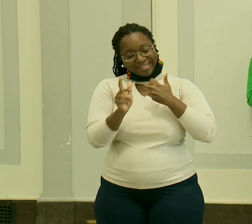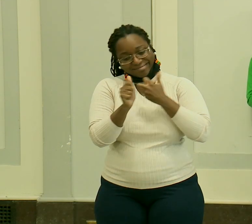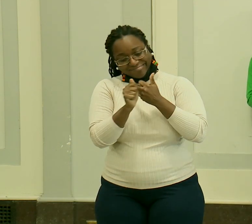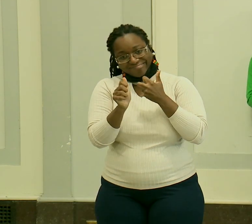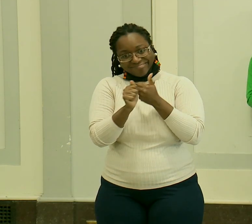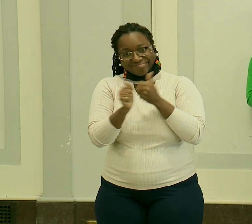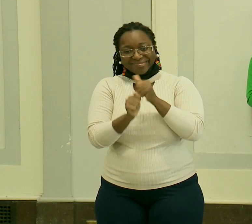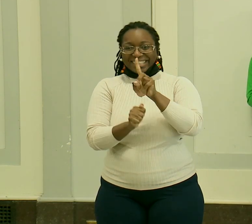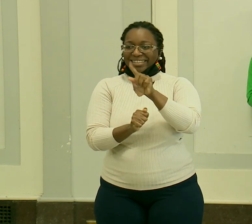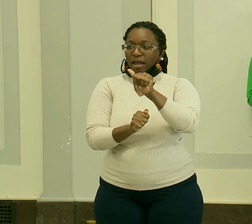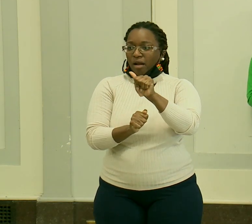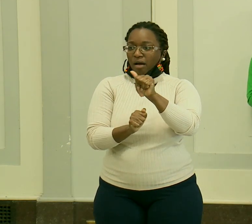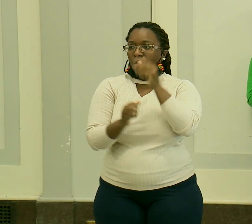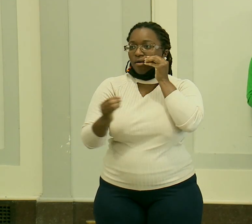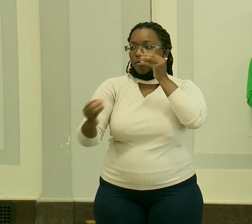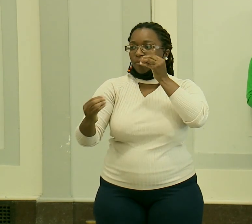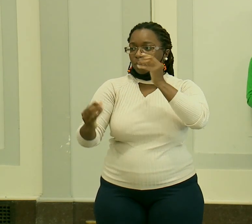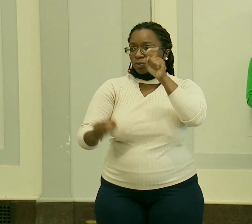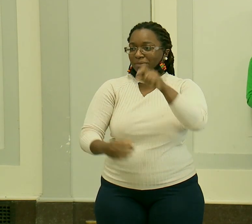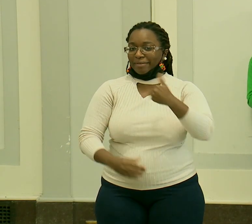accurate information,